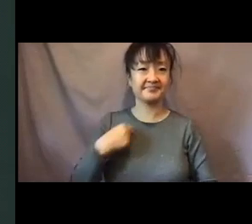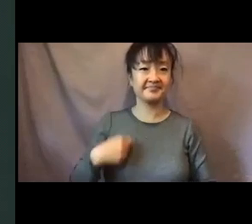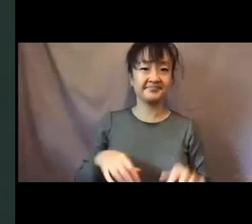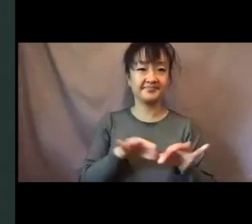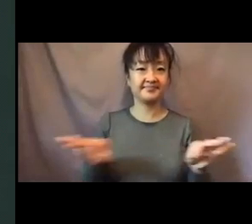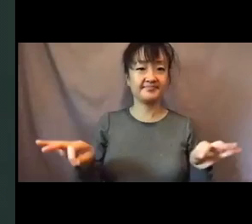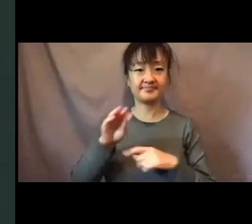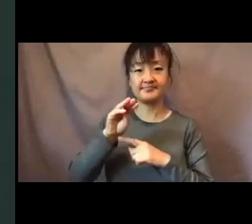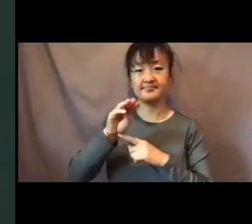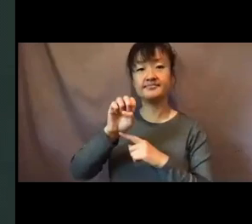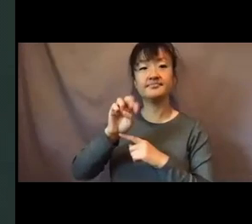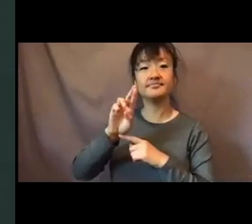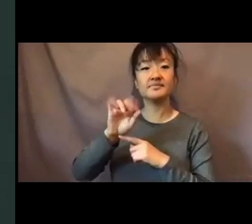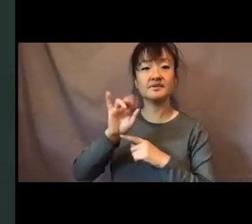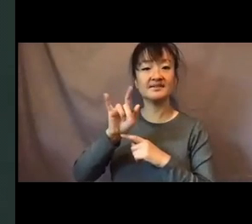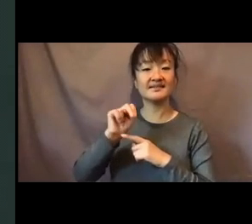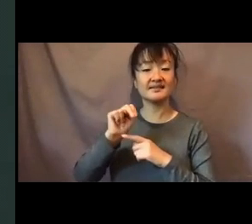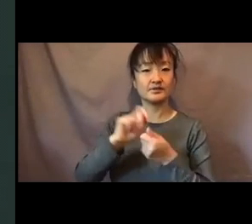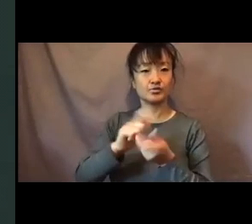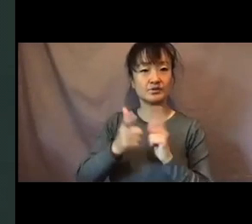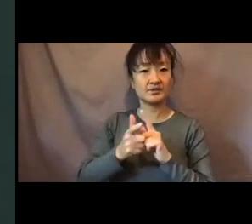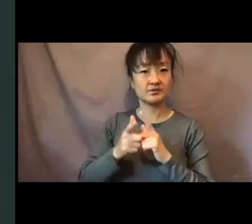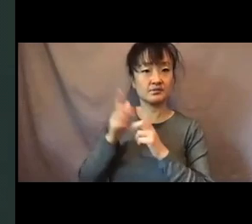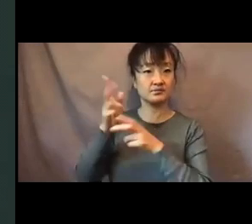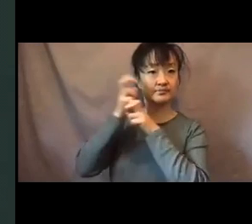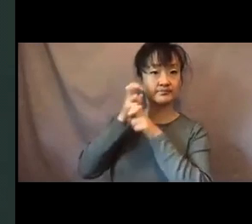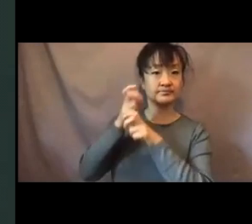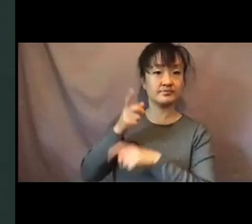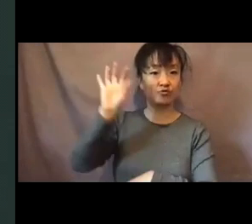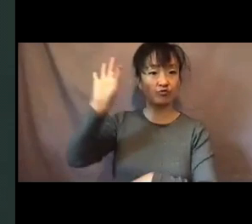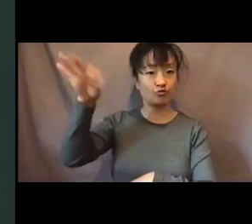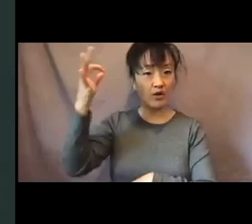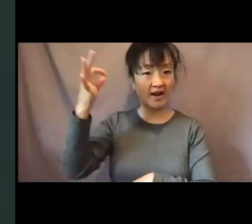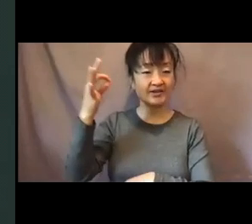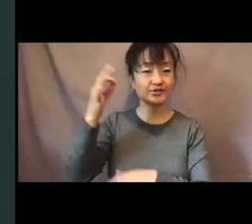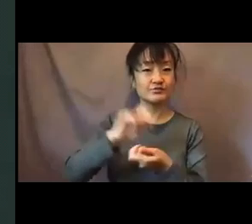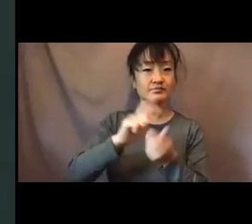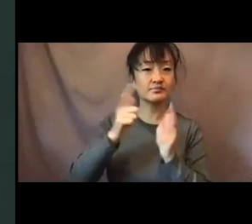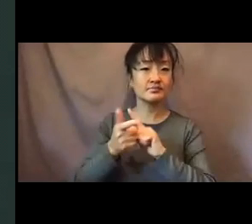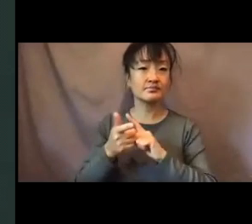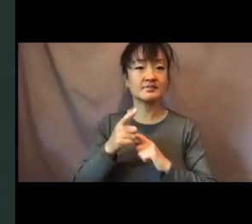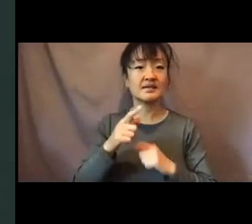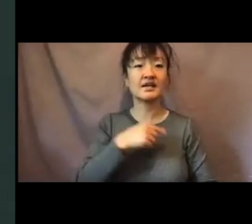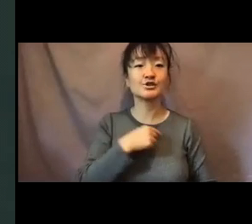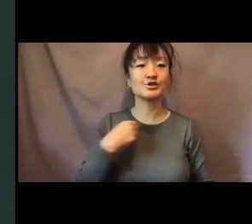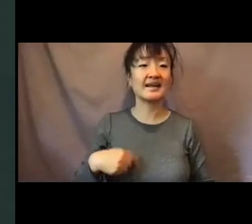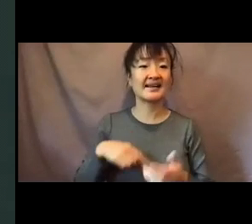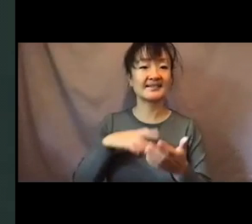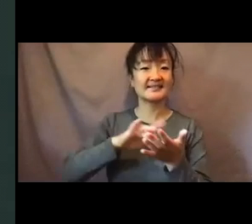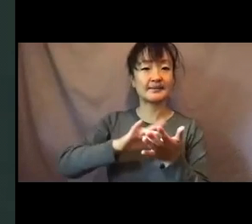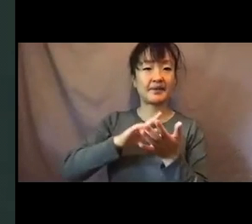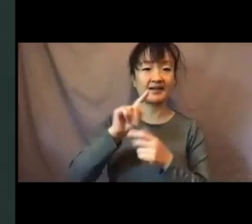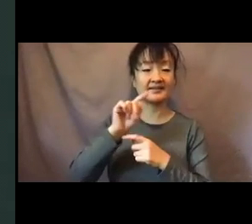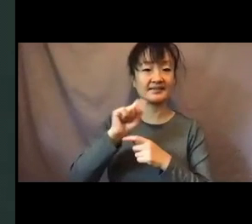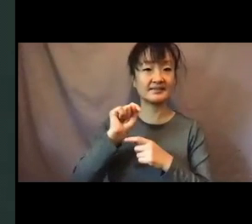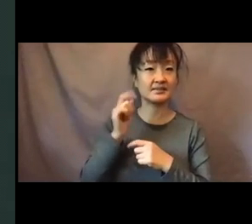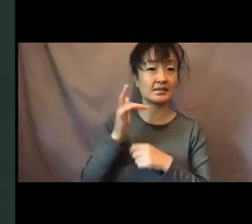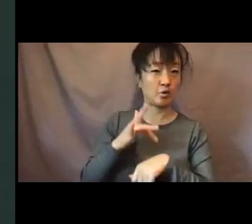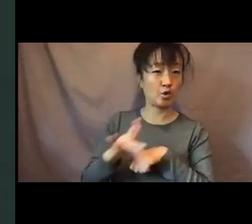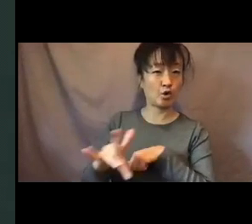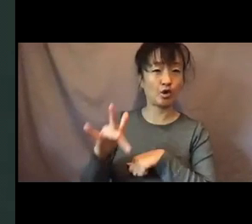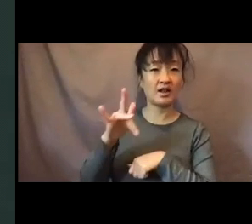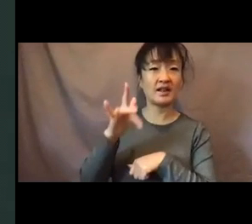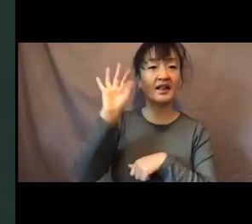translation came from a Frenchman translating Chinese medical text. And these early French explorers to